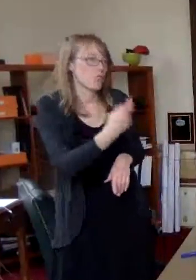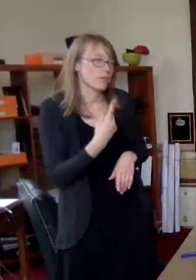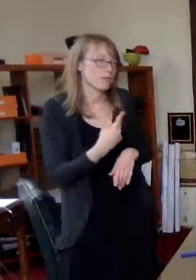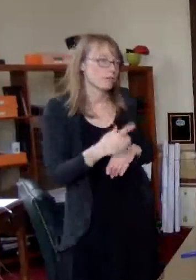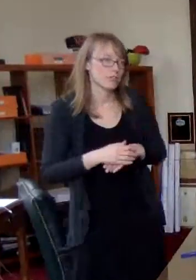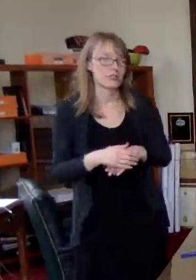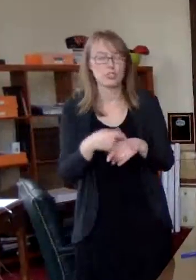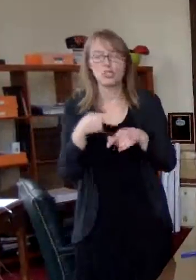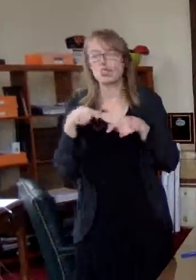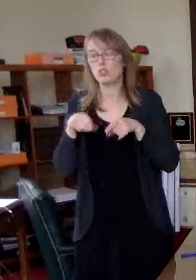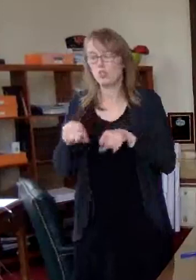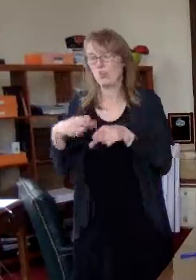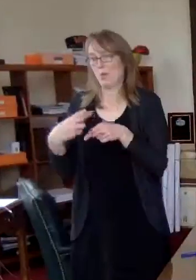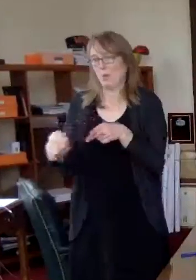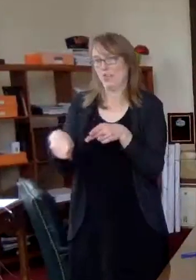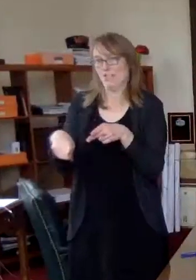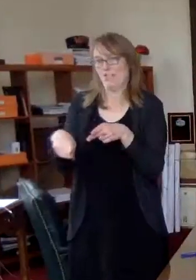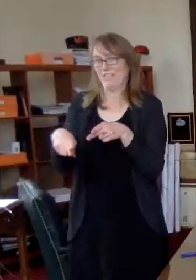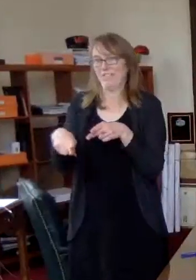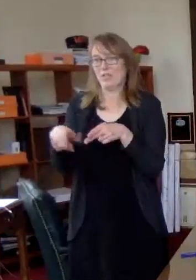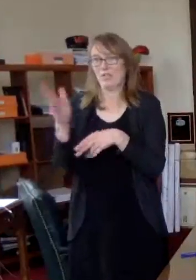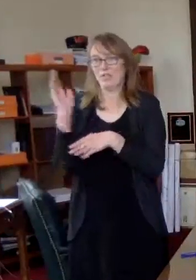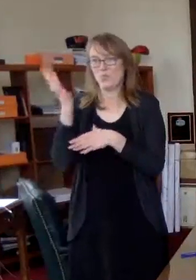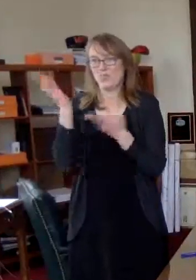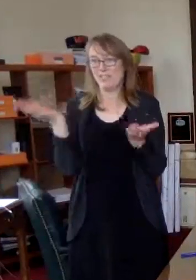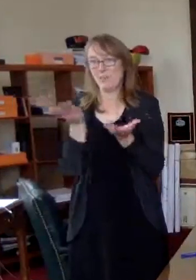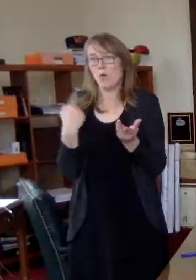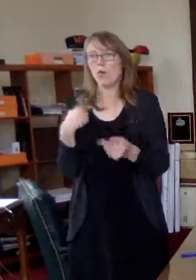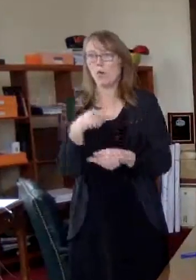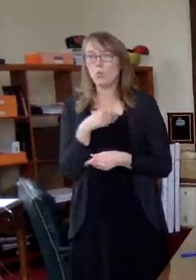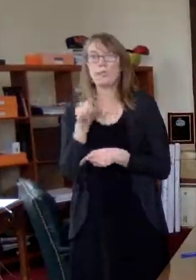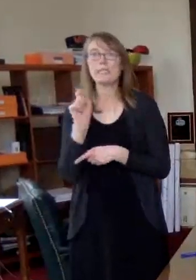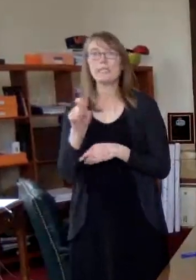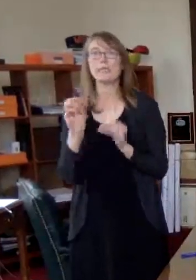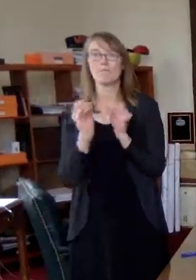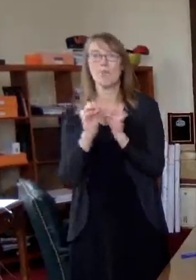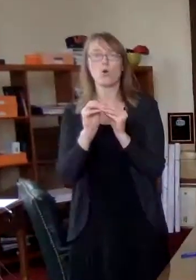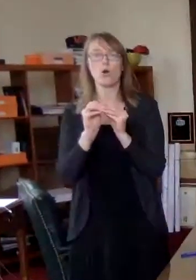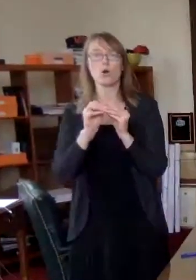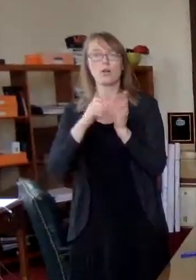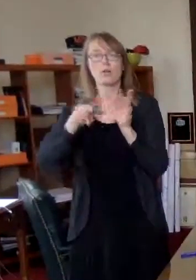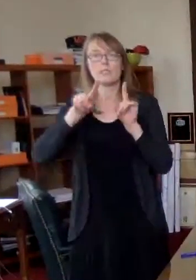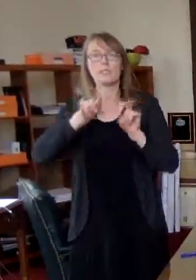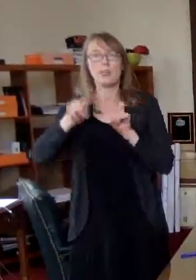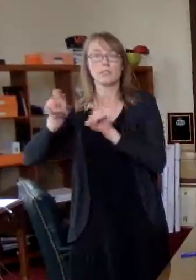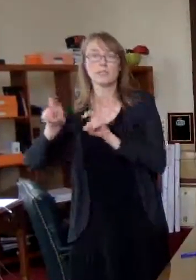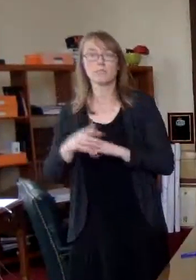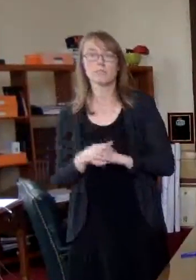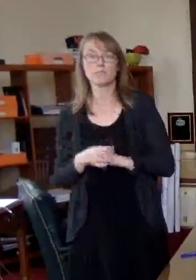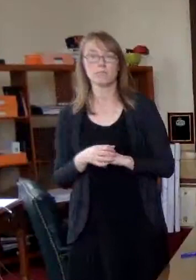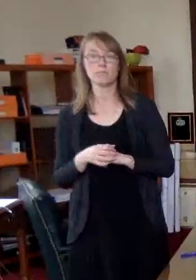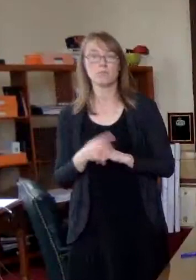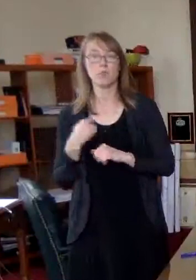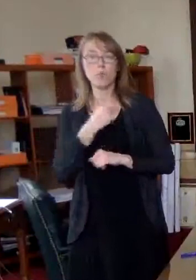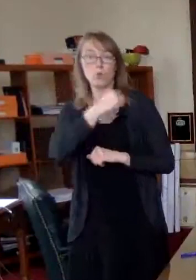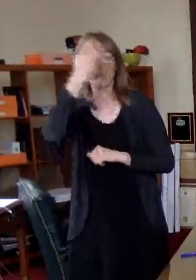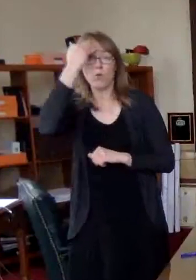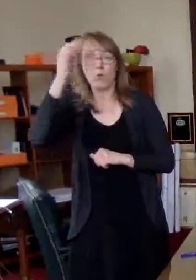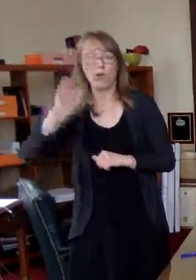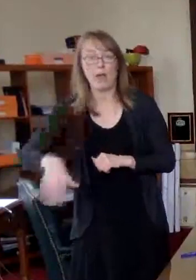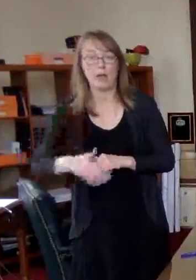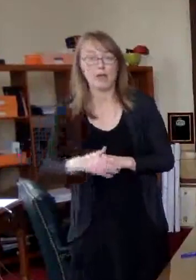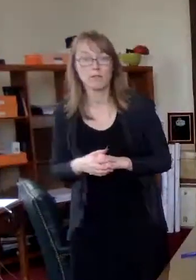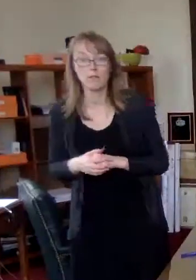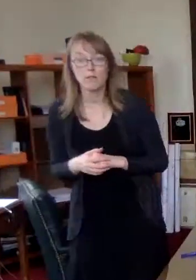here, we need more tests. We know there are people walking around with COVID-19. I don't have any false sense of